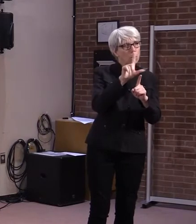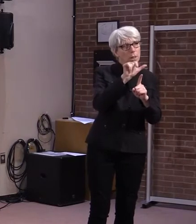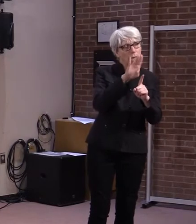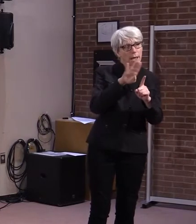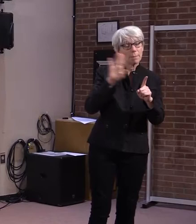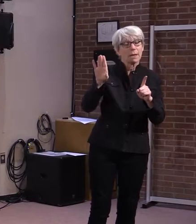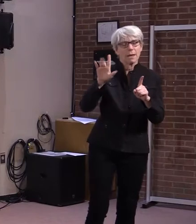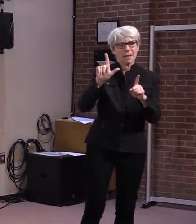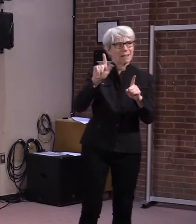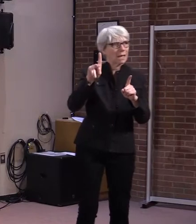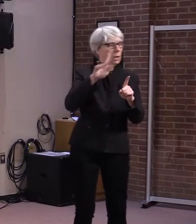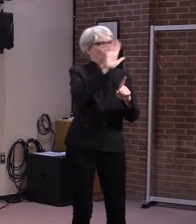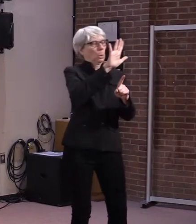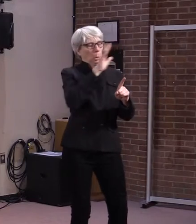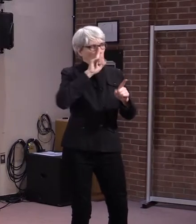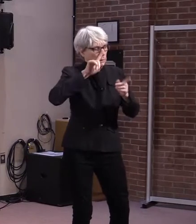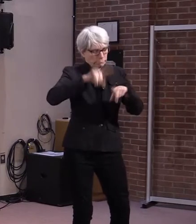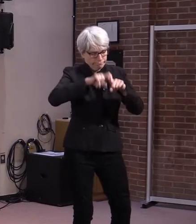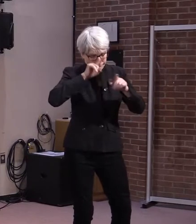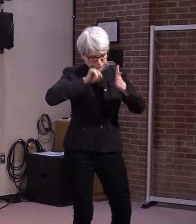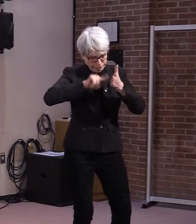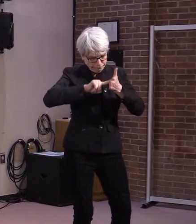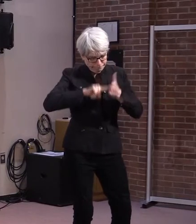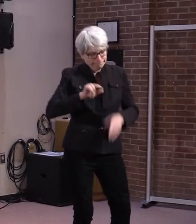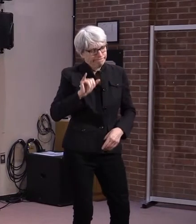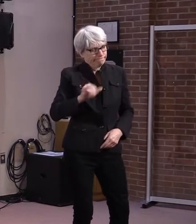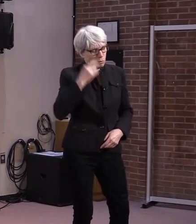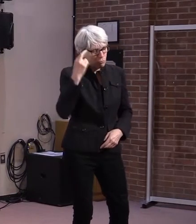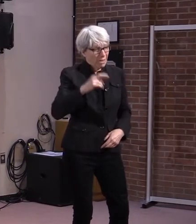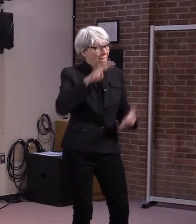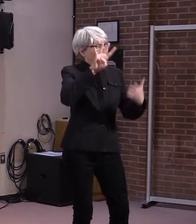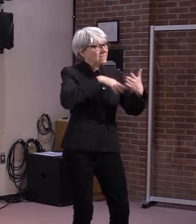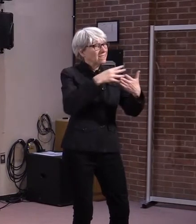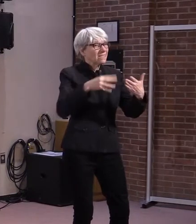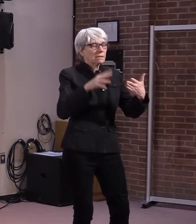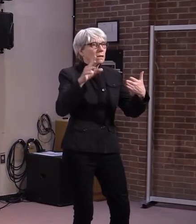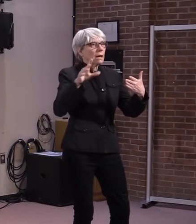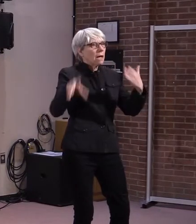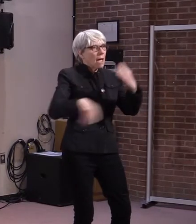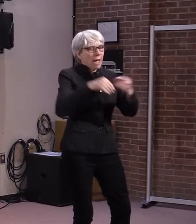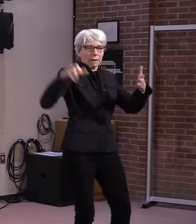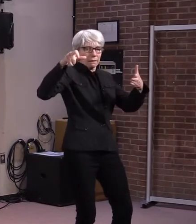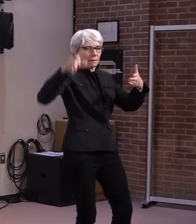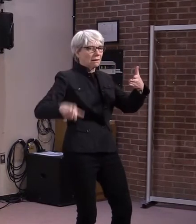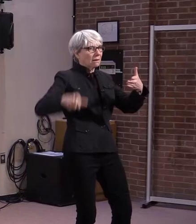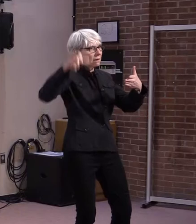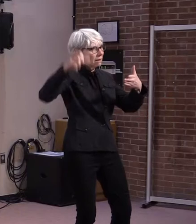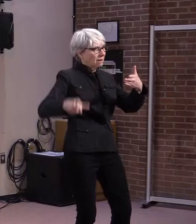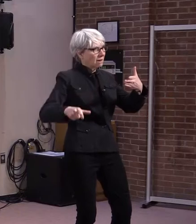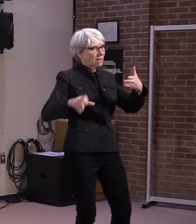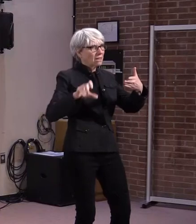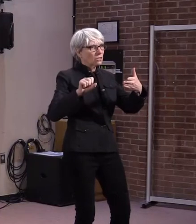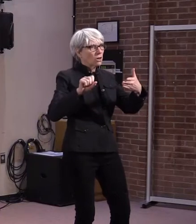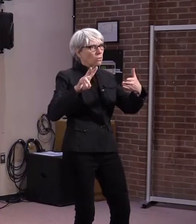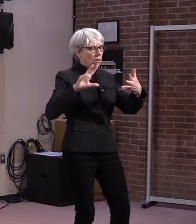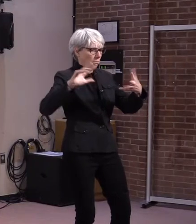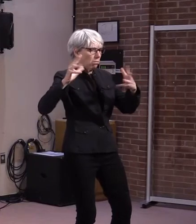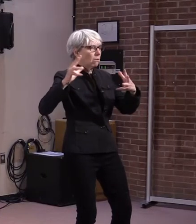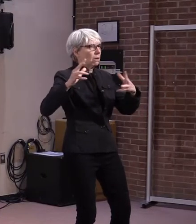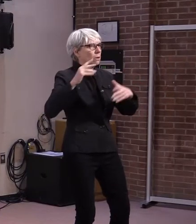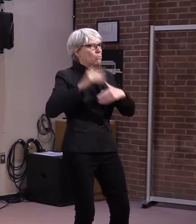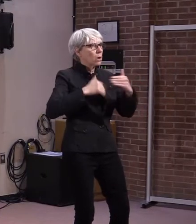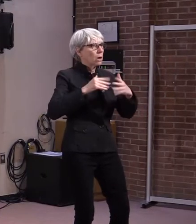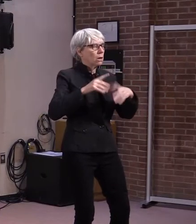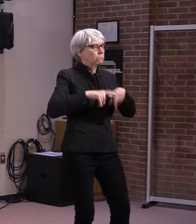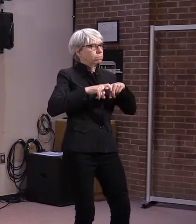review identified that LK added a column to their software program that caused the slowdown in reporting,